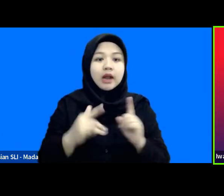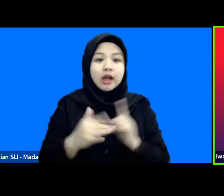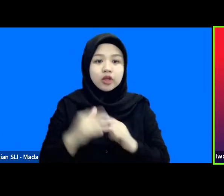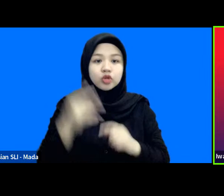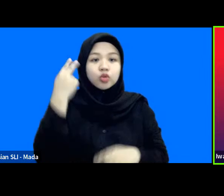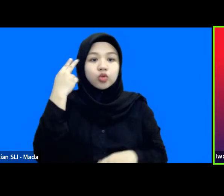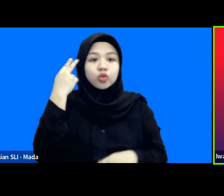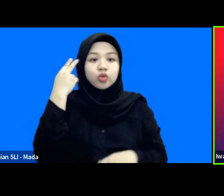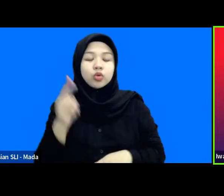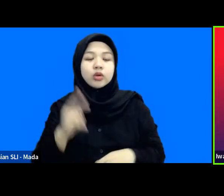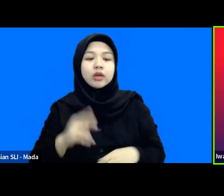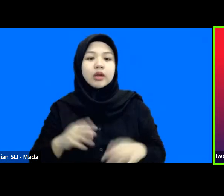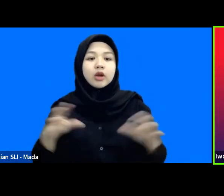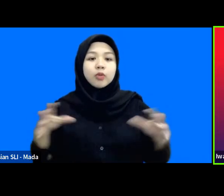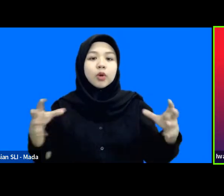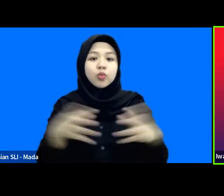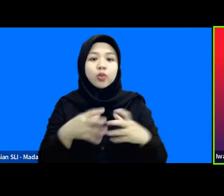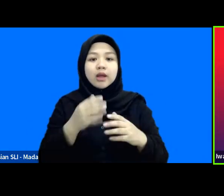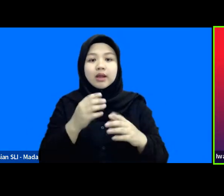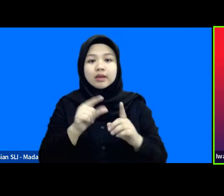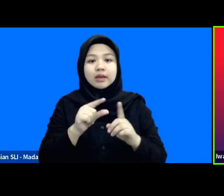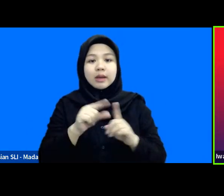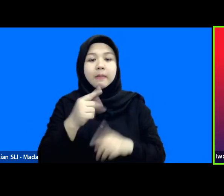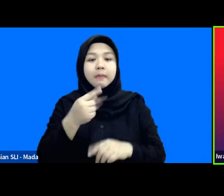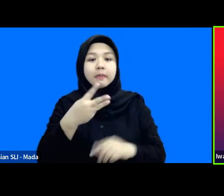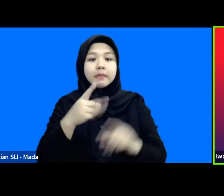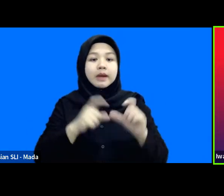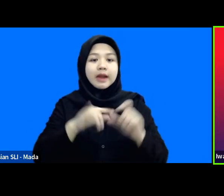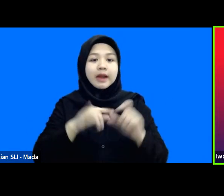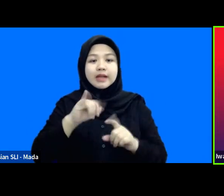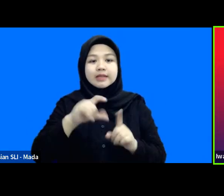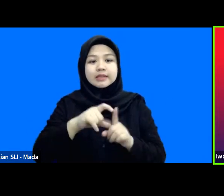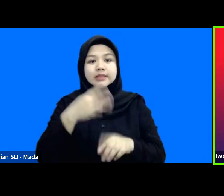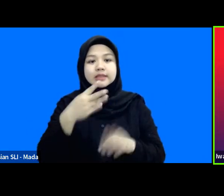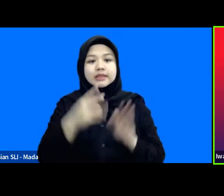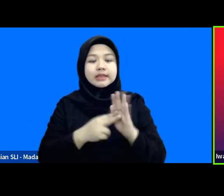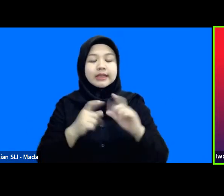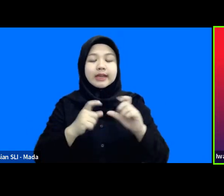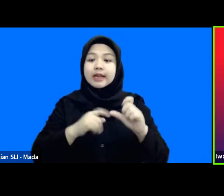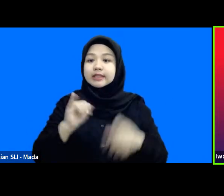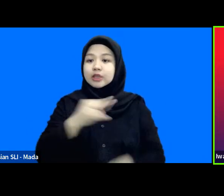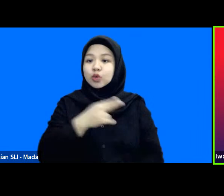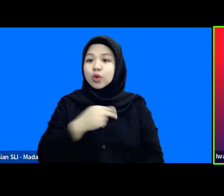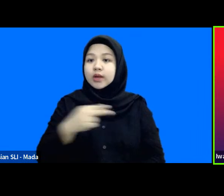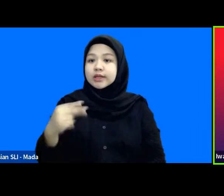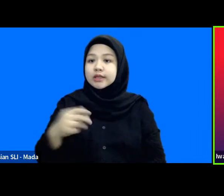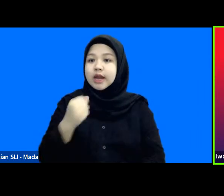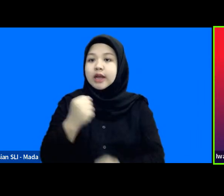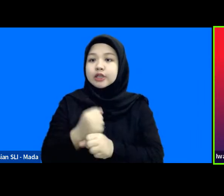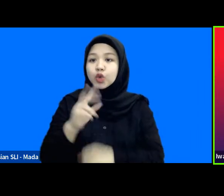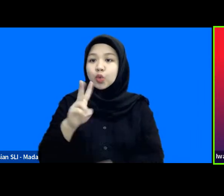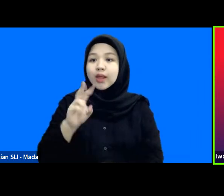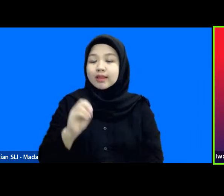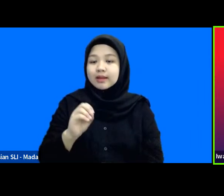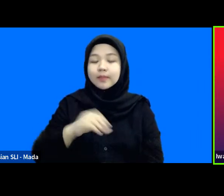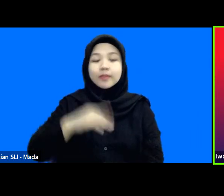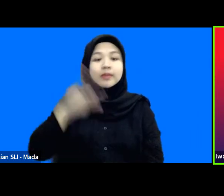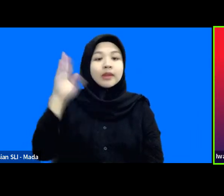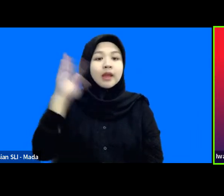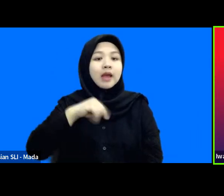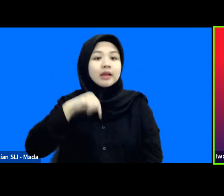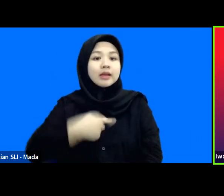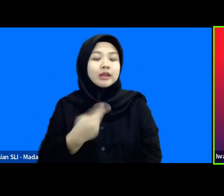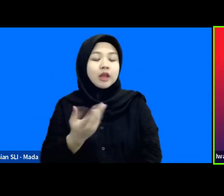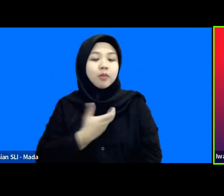Indonesia. Especially in this today, we're talking about the education agenda. I firmly believe that the C20